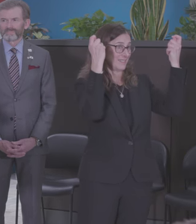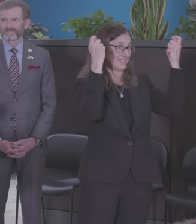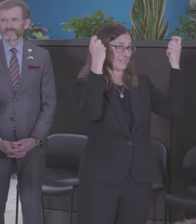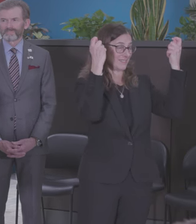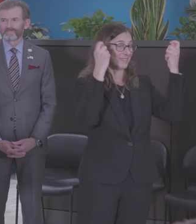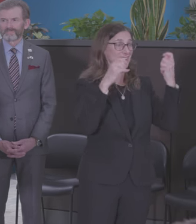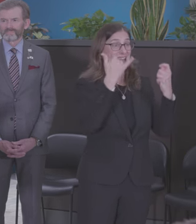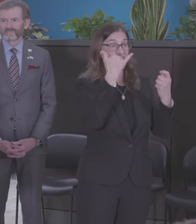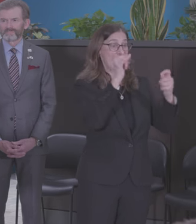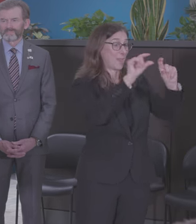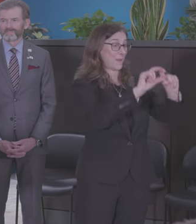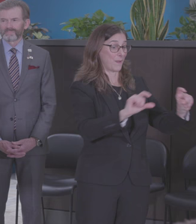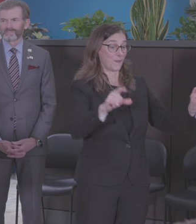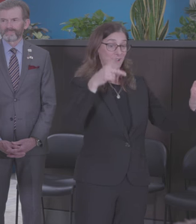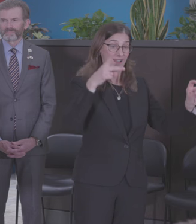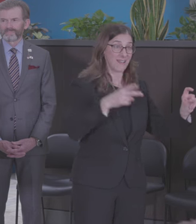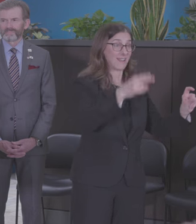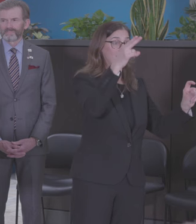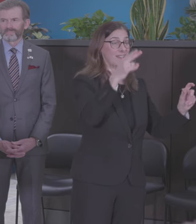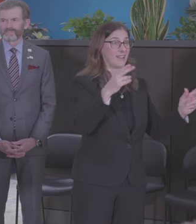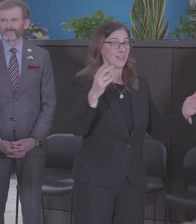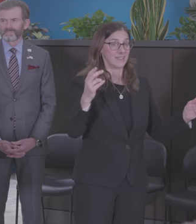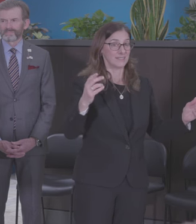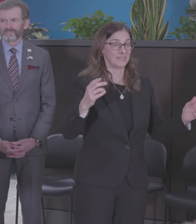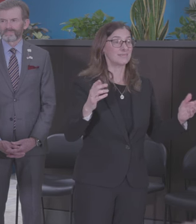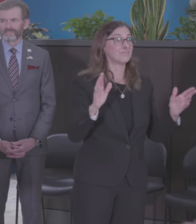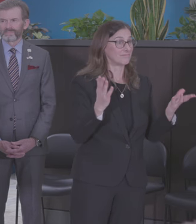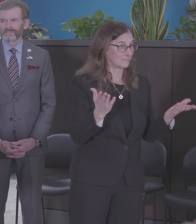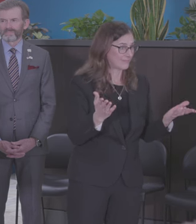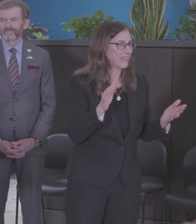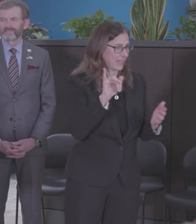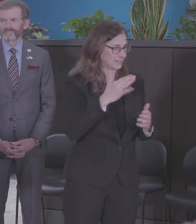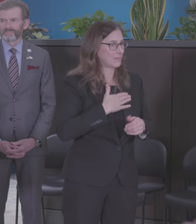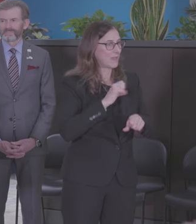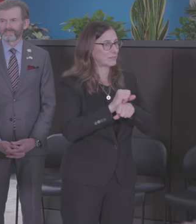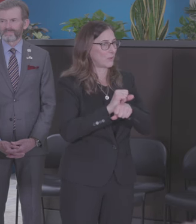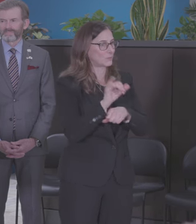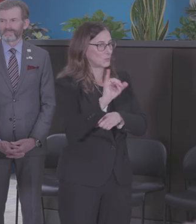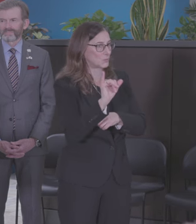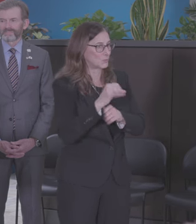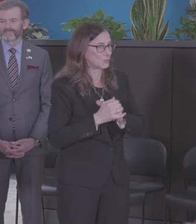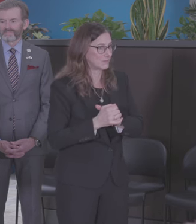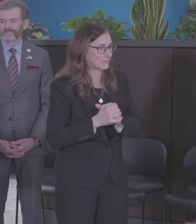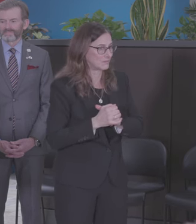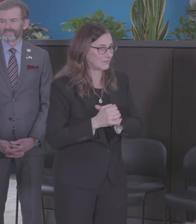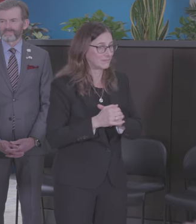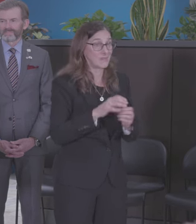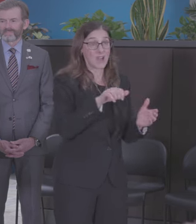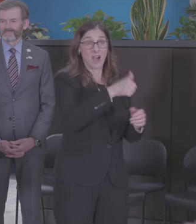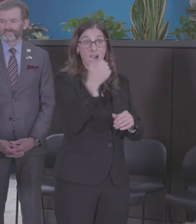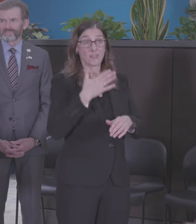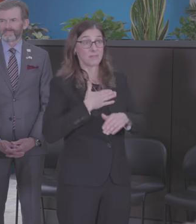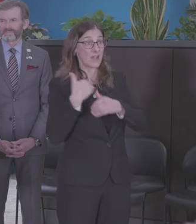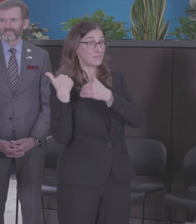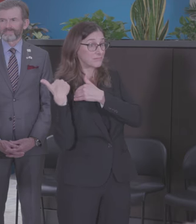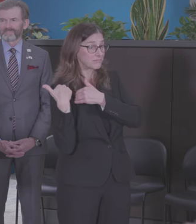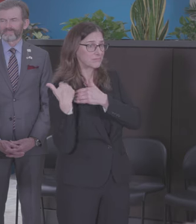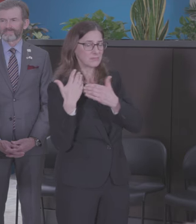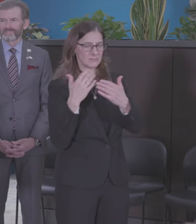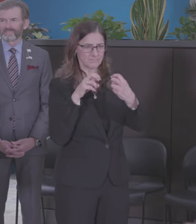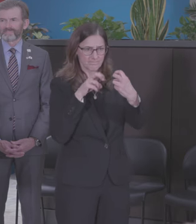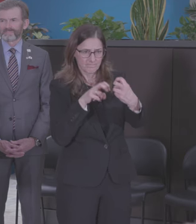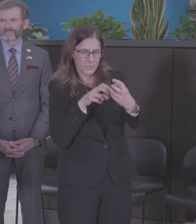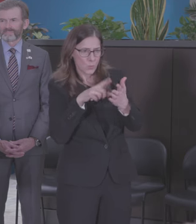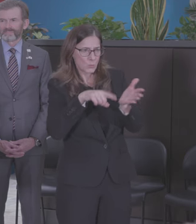And it's part of hearing what happened, what services you need, how do I follow up with you, how are we going to deal with this